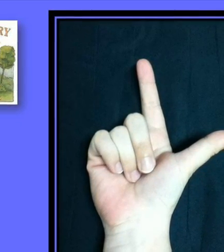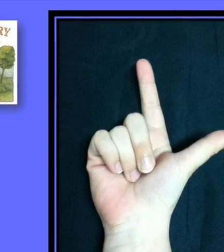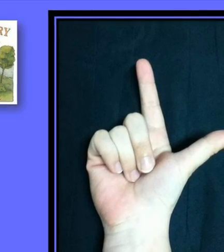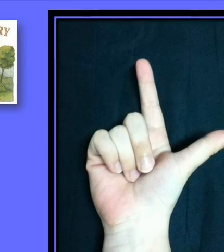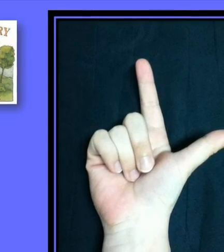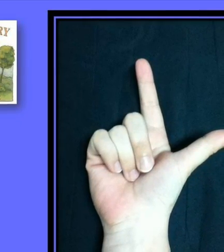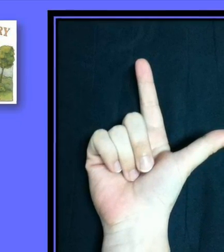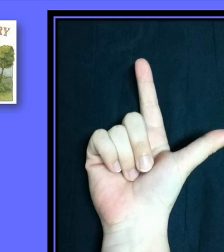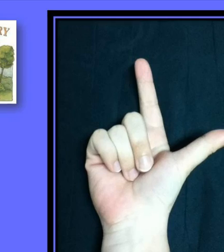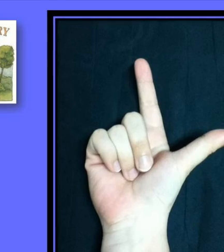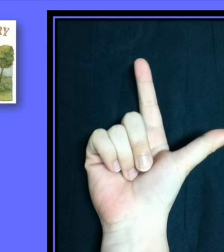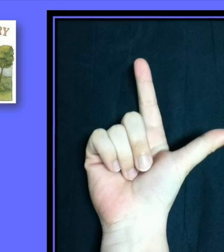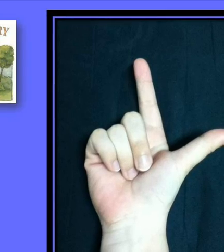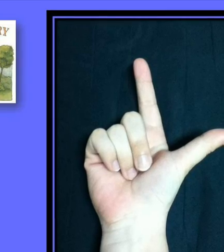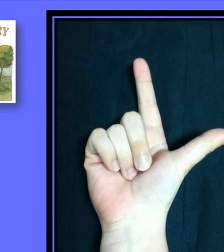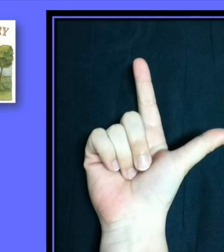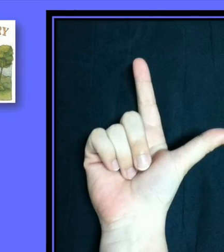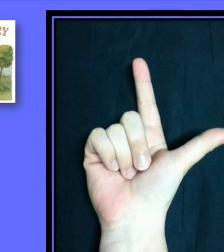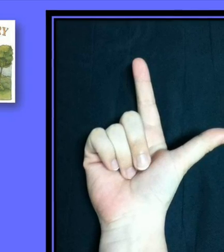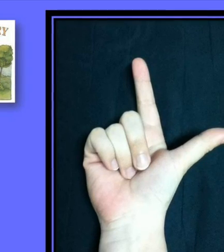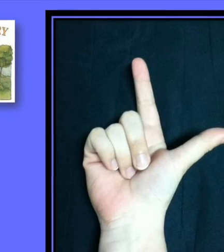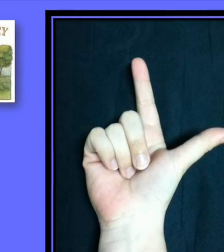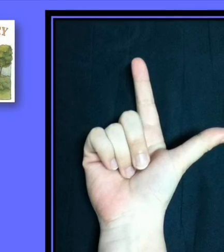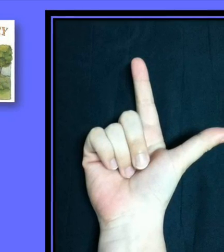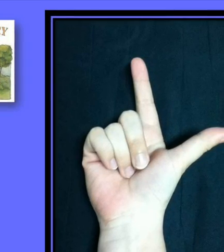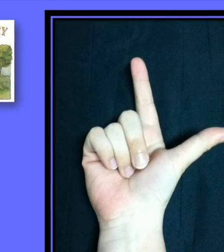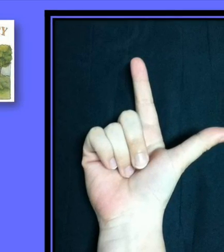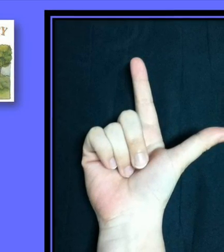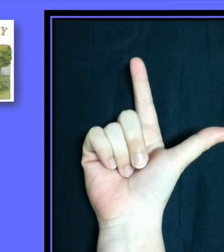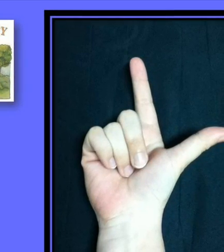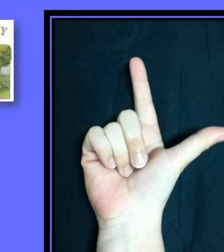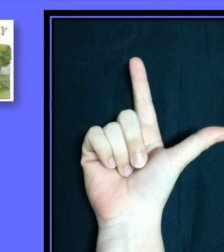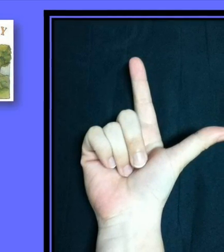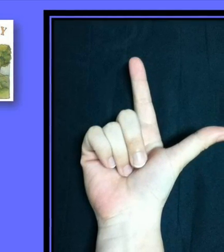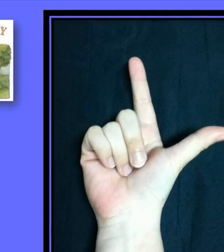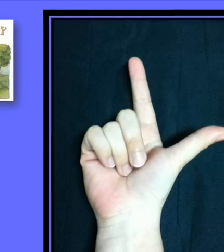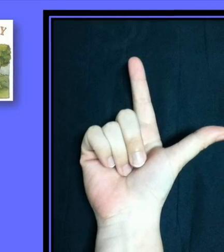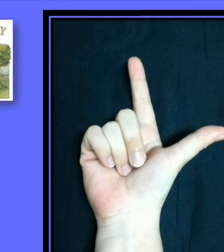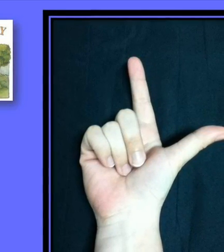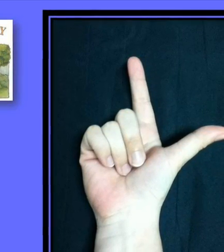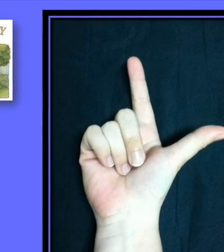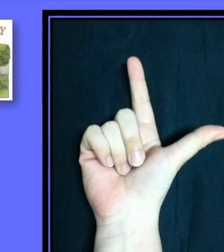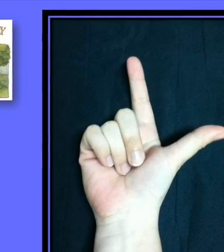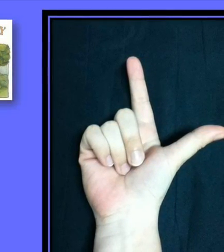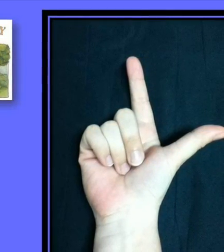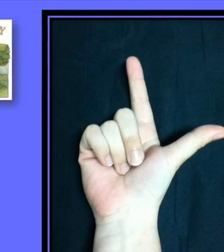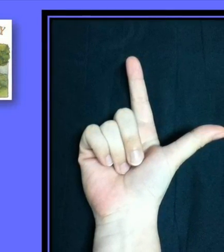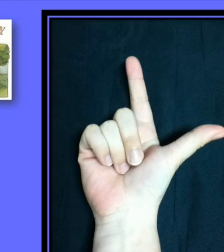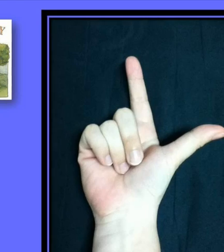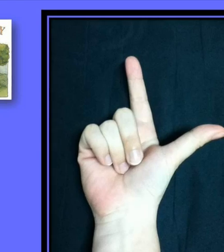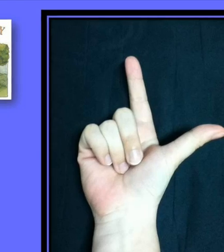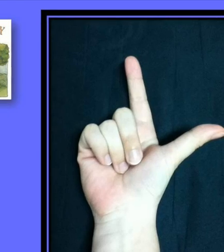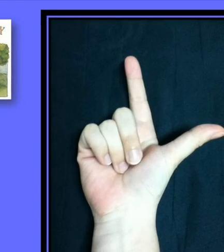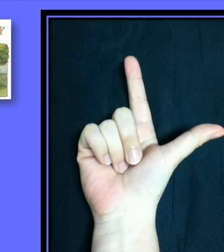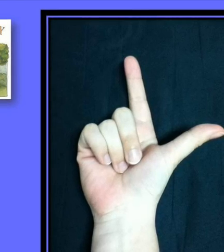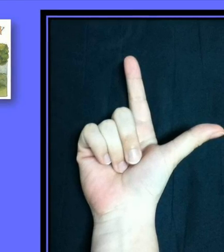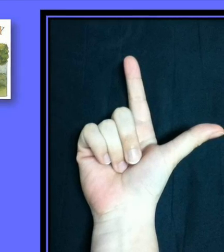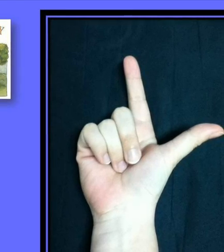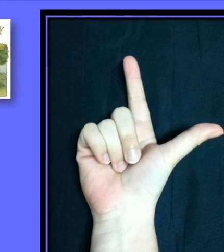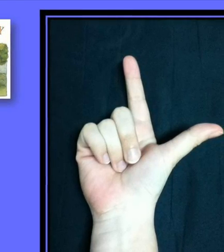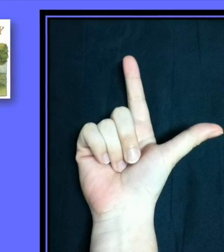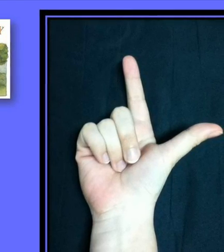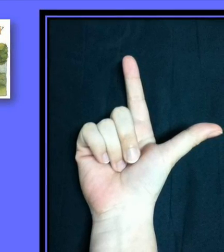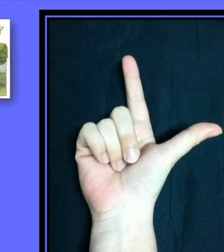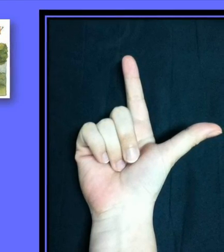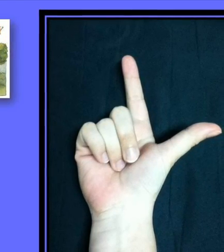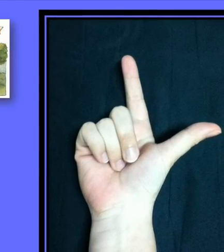down into your palm. Next, you are going to make a capitalized L with your index finger and thumb. In order